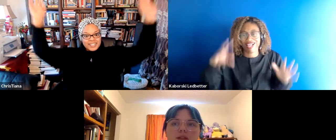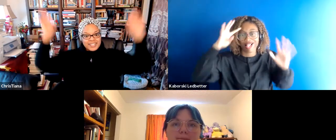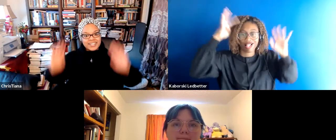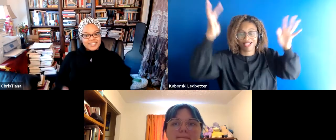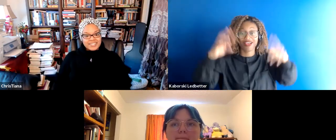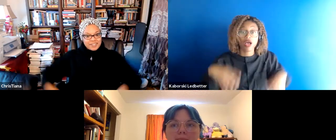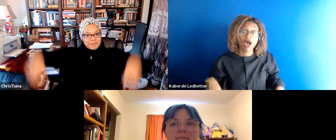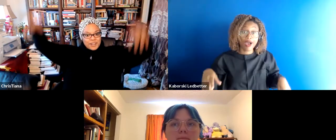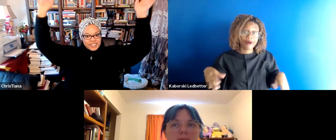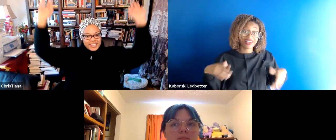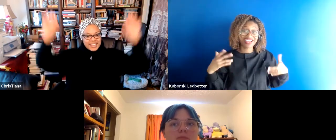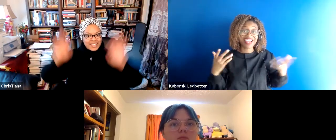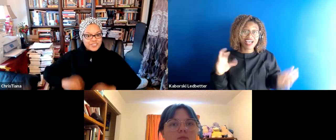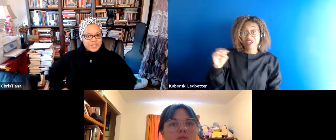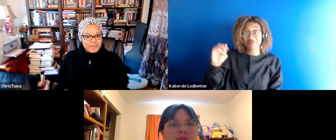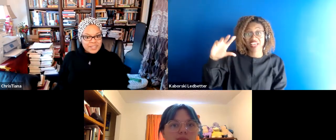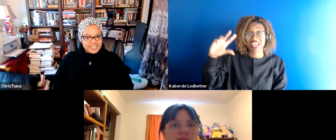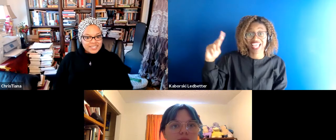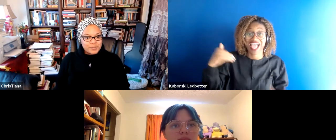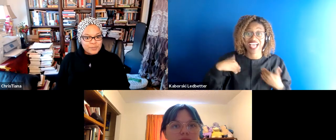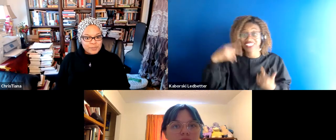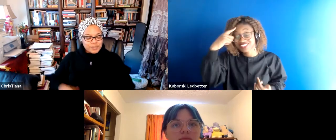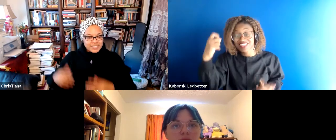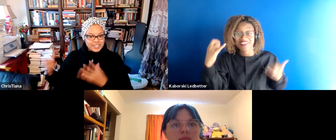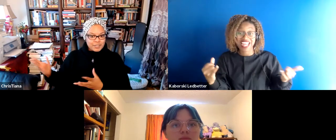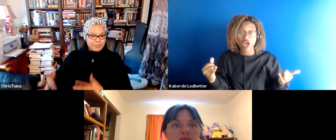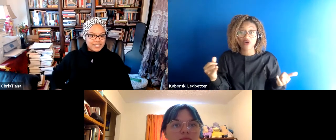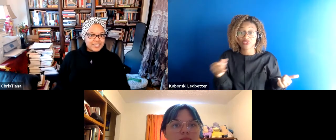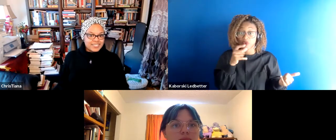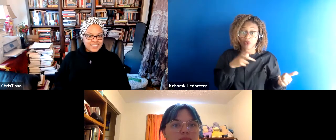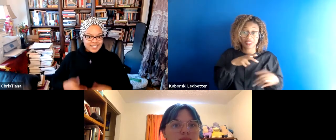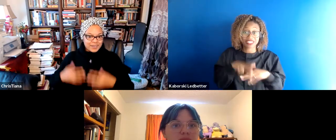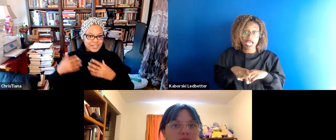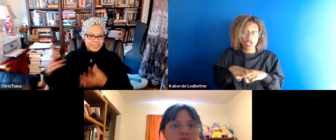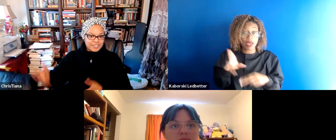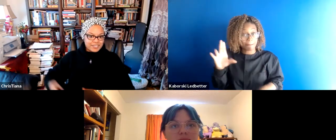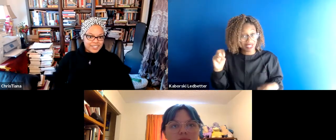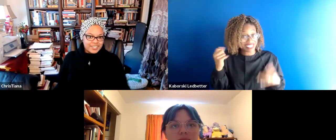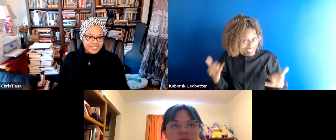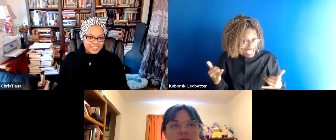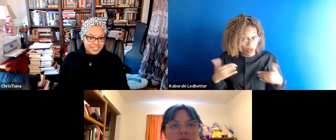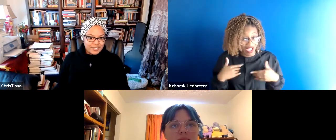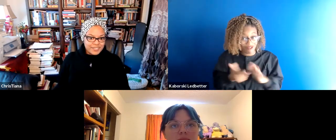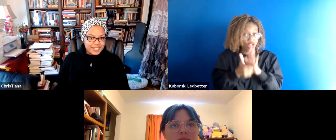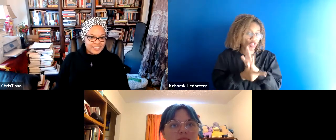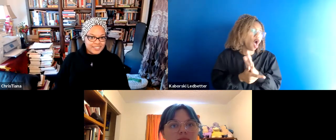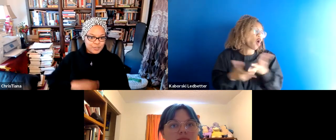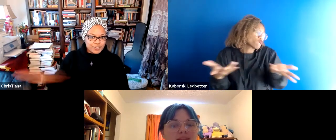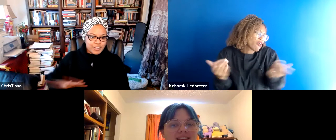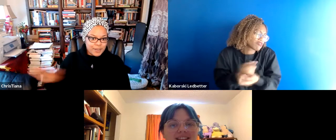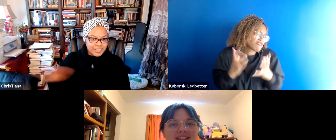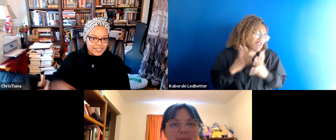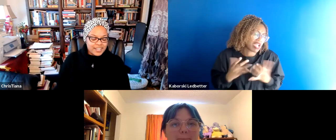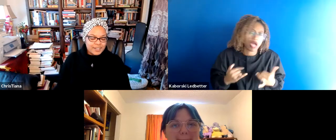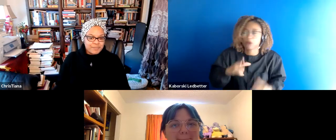well, Martin Luther King had a dream and this woman sat on a bus and now we have this law and everything's fine, just don't